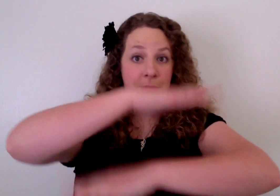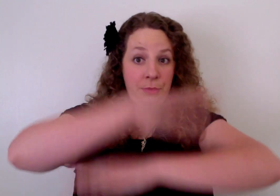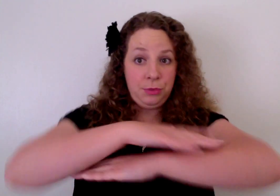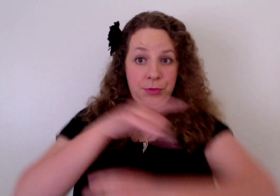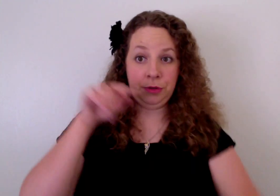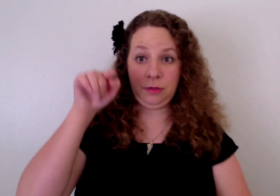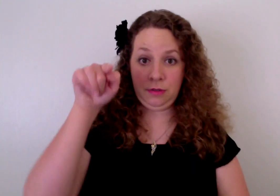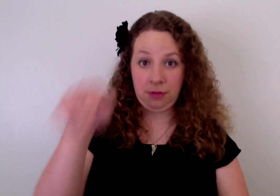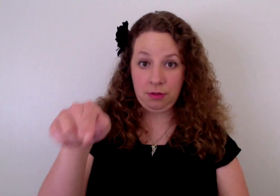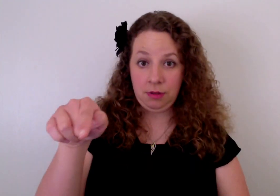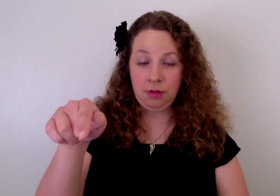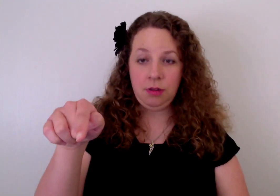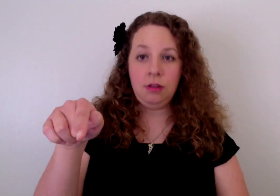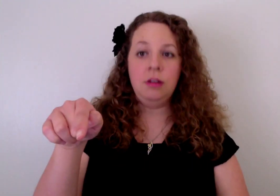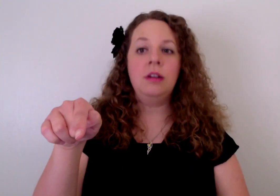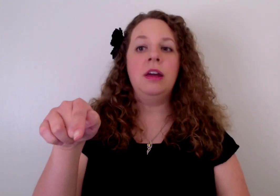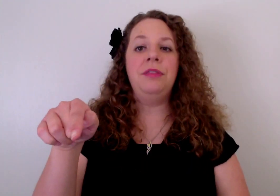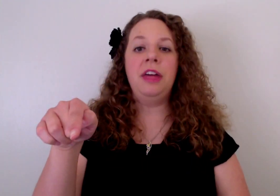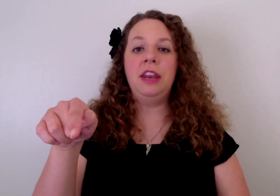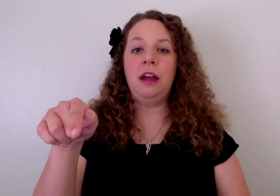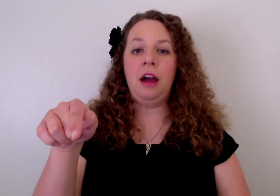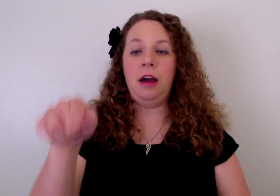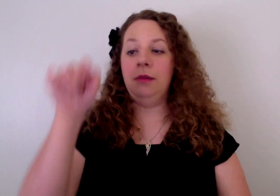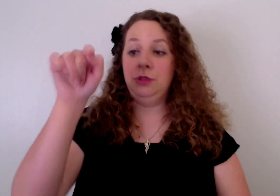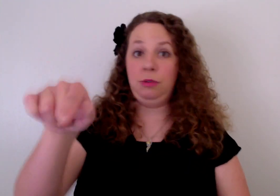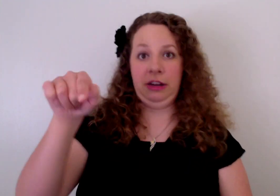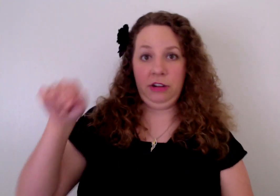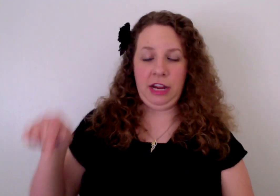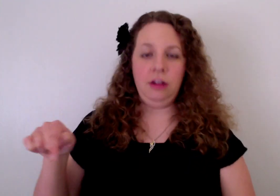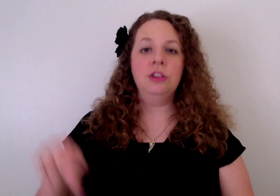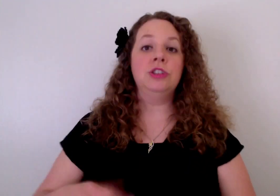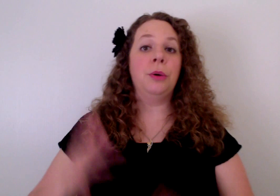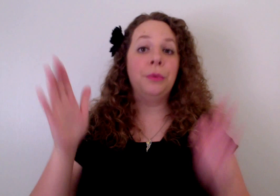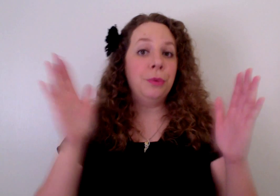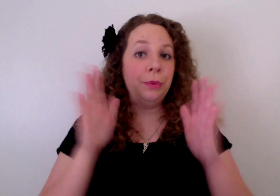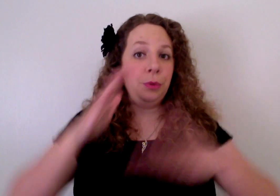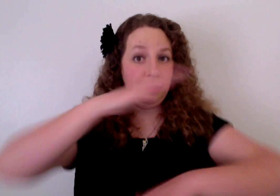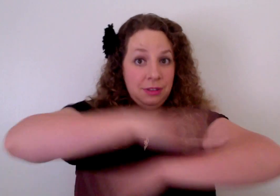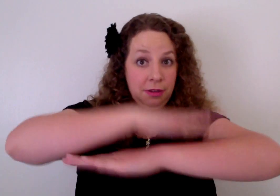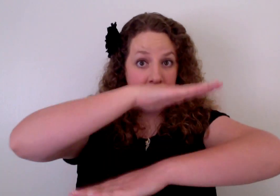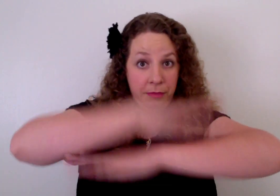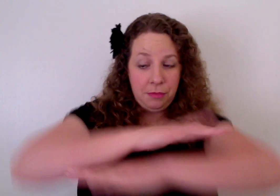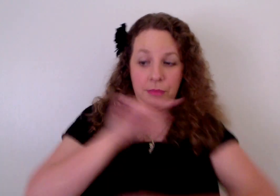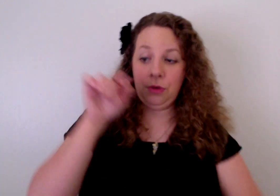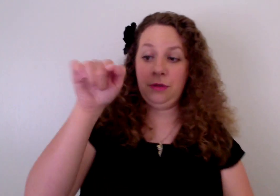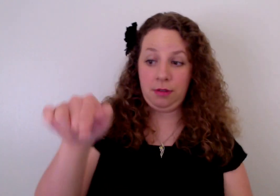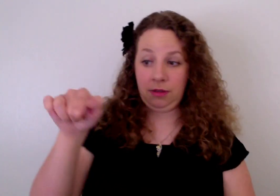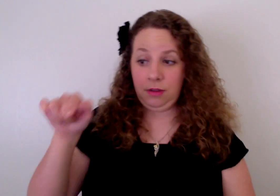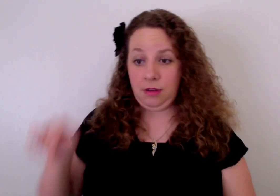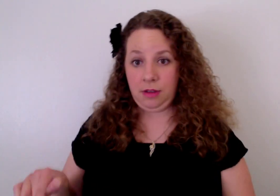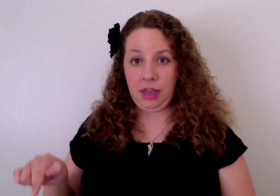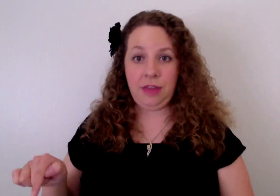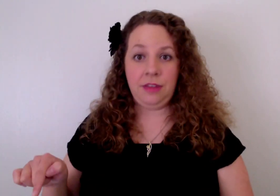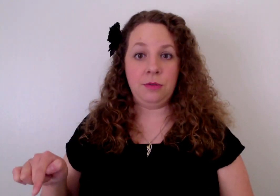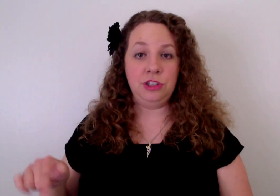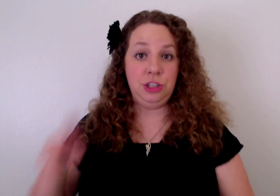then so here and here. So and then I'm going to do